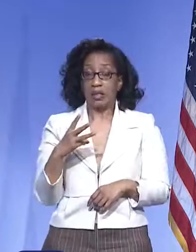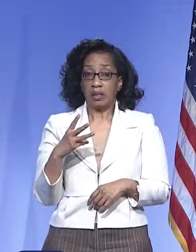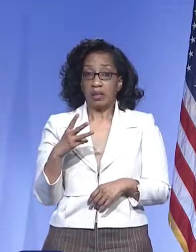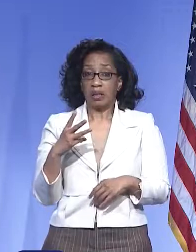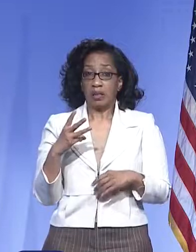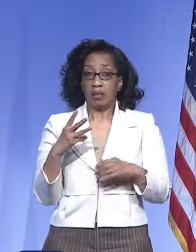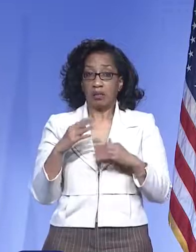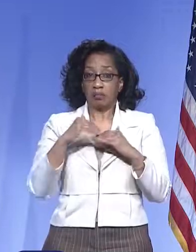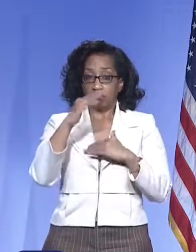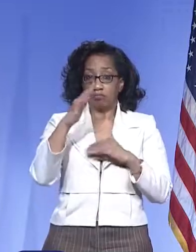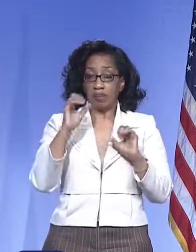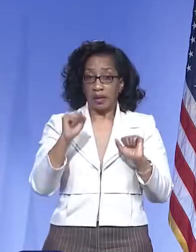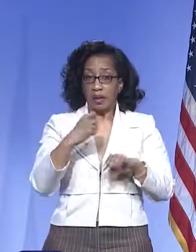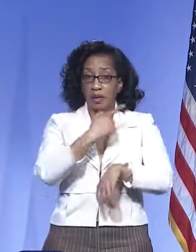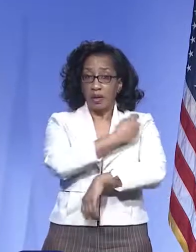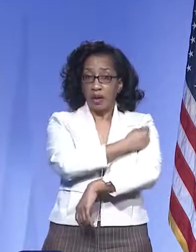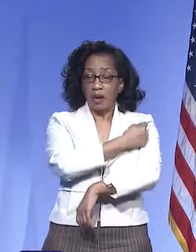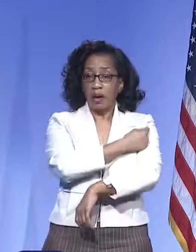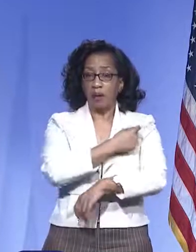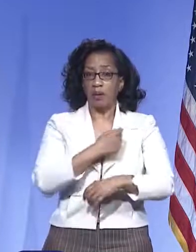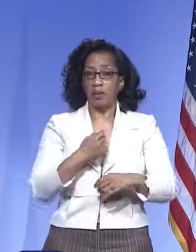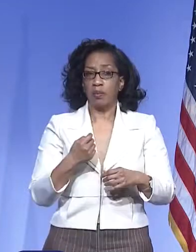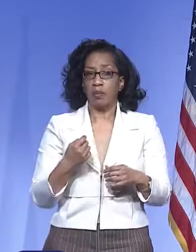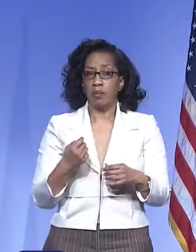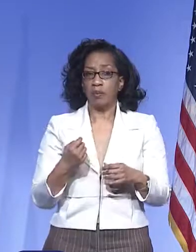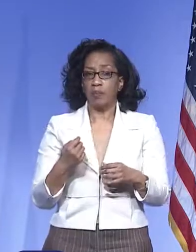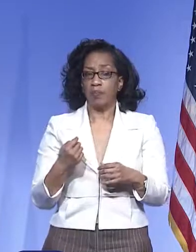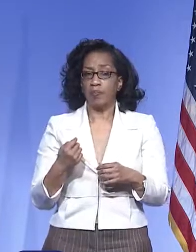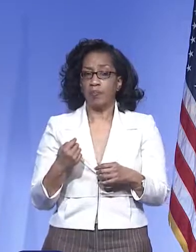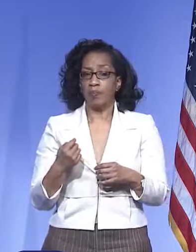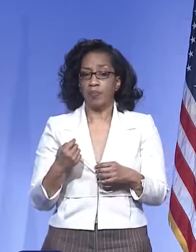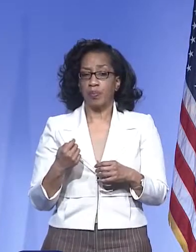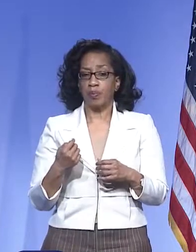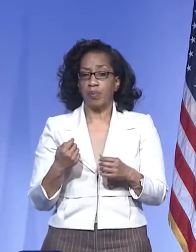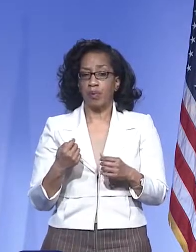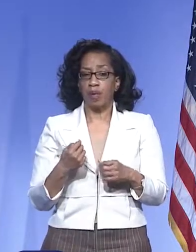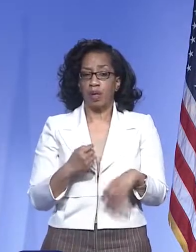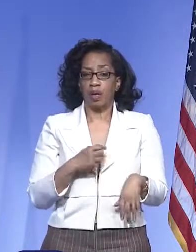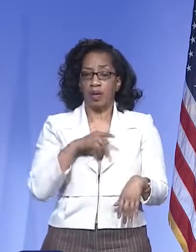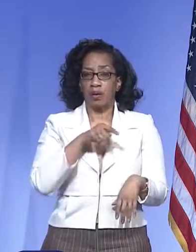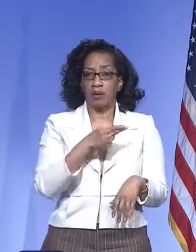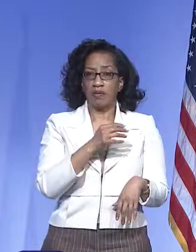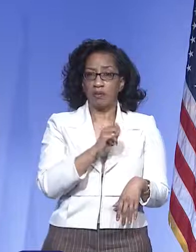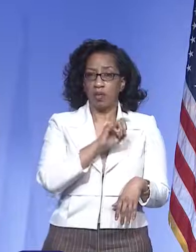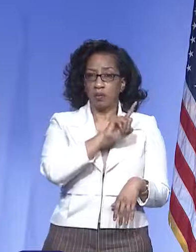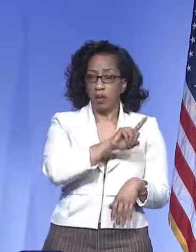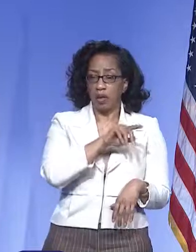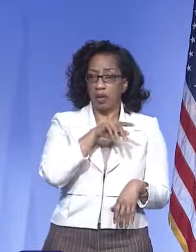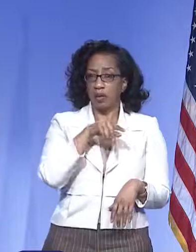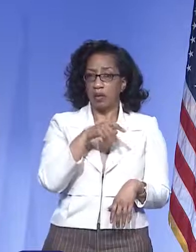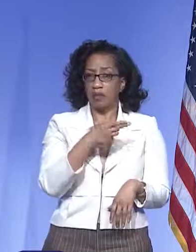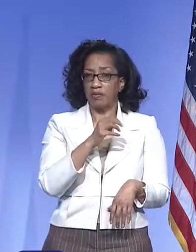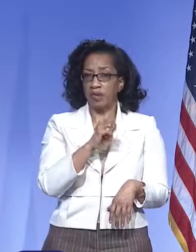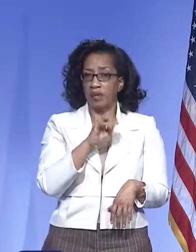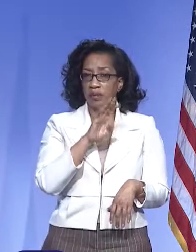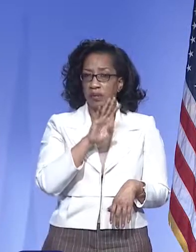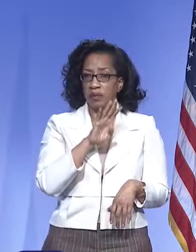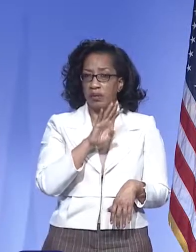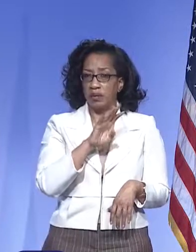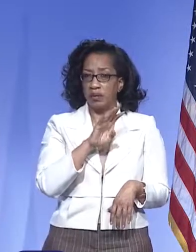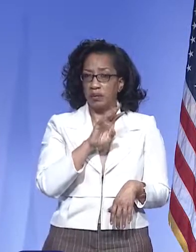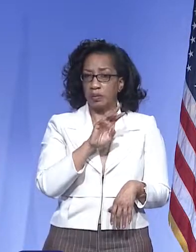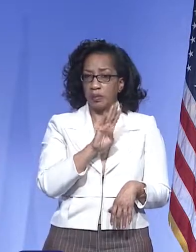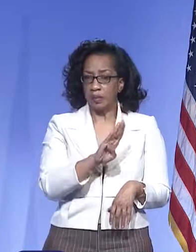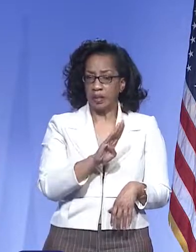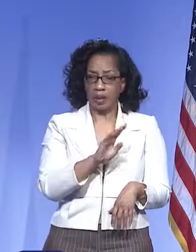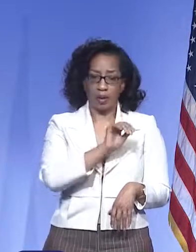data on what percentage of eligible groups, either in phase 1A, 1B, have been vaccinated at this point? Well, I